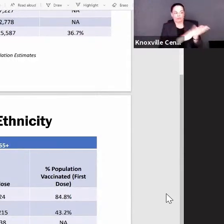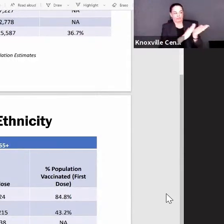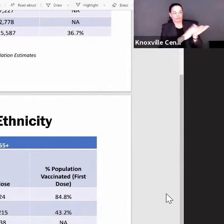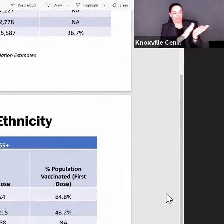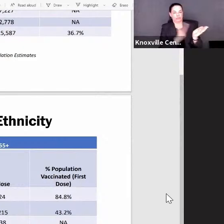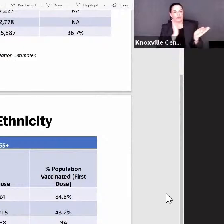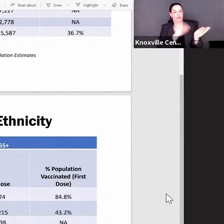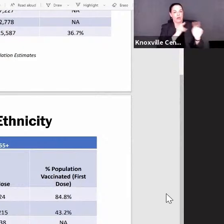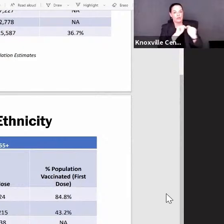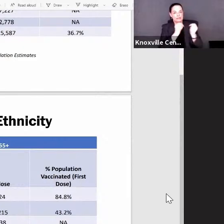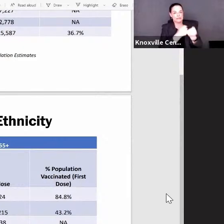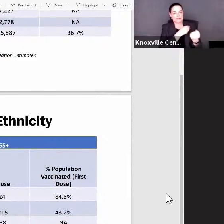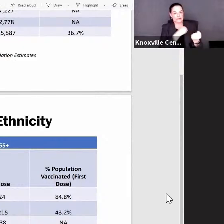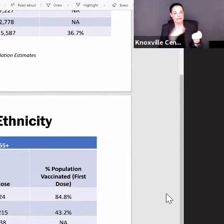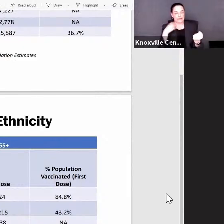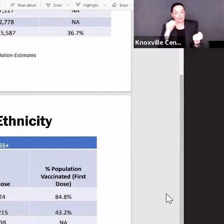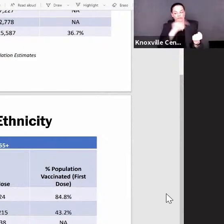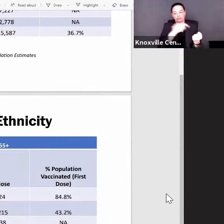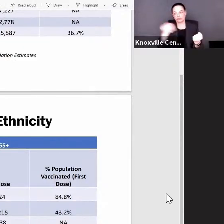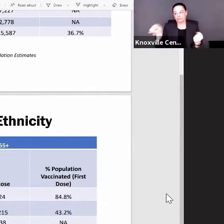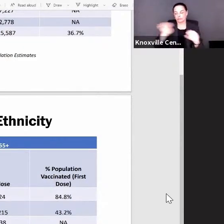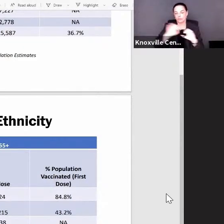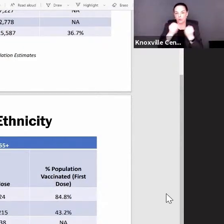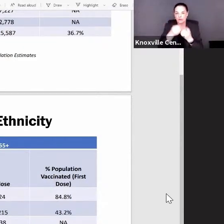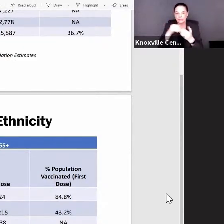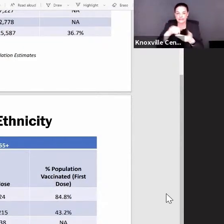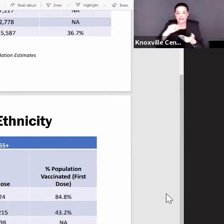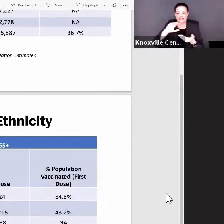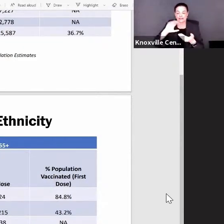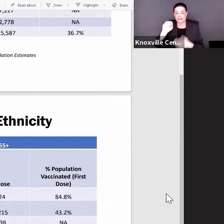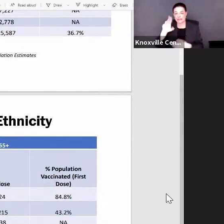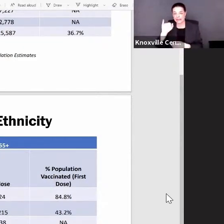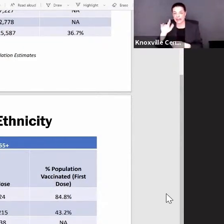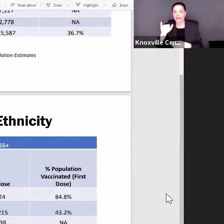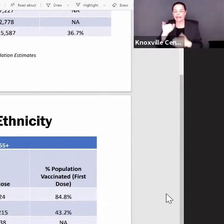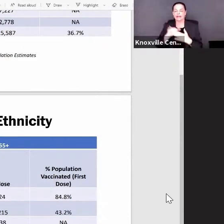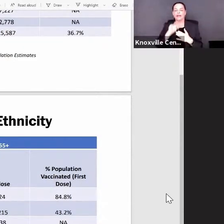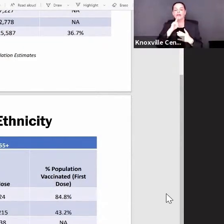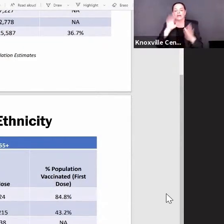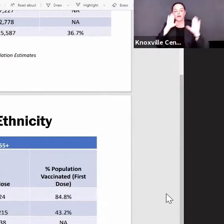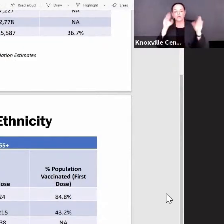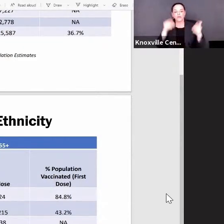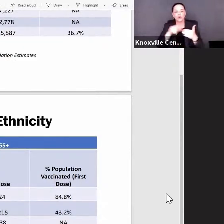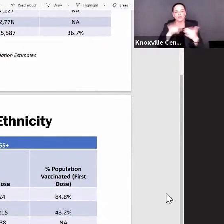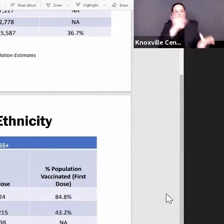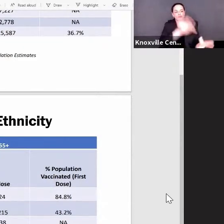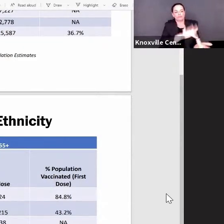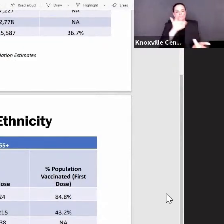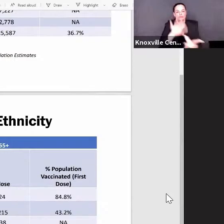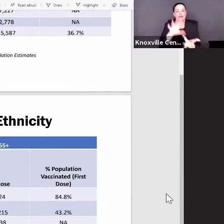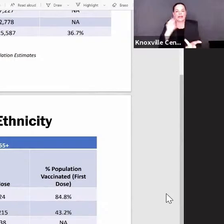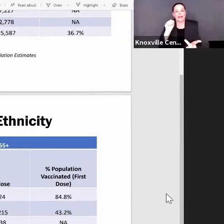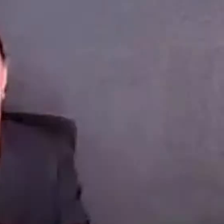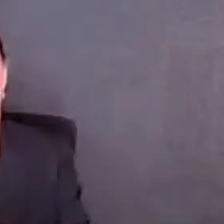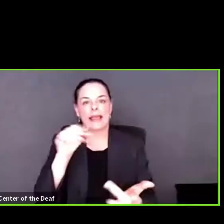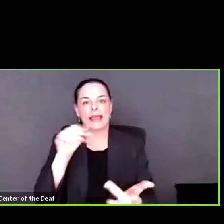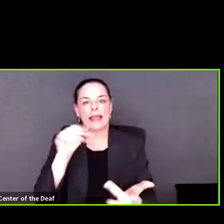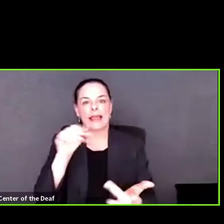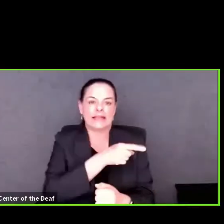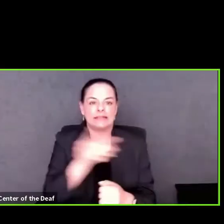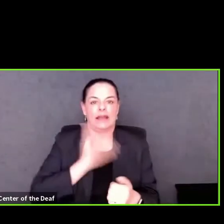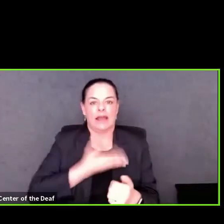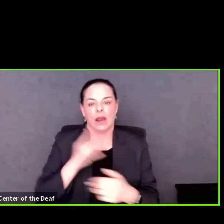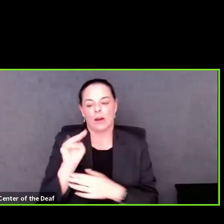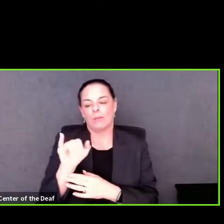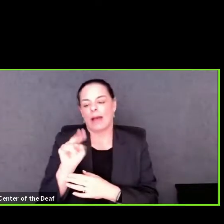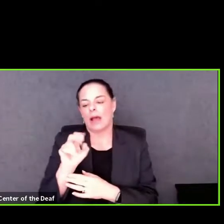members and all of those organizations throughout the county who are focusing on reaching out and vaccinating our minority